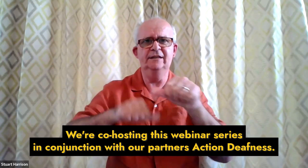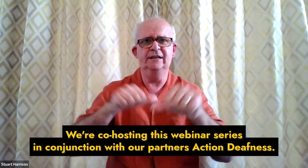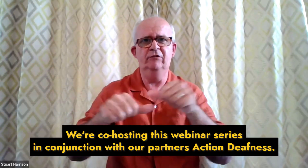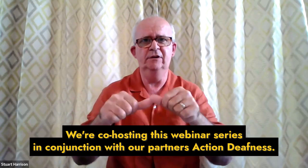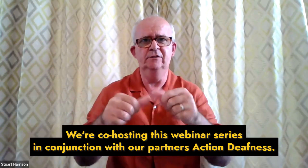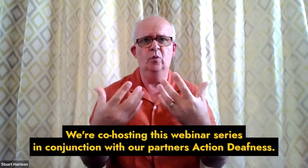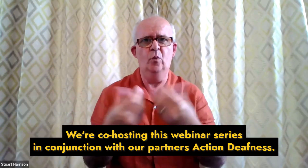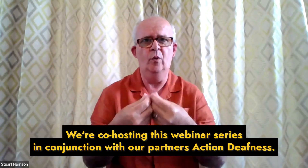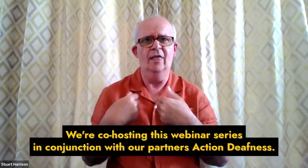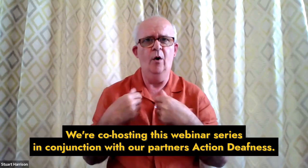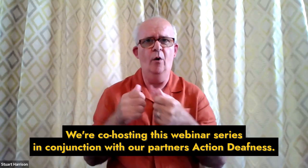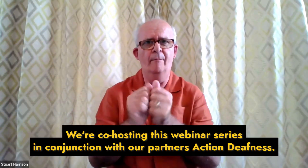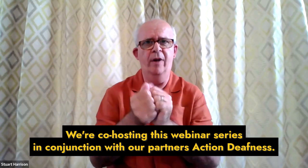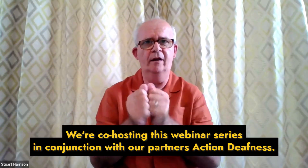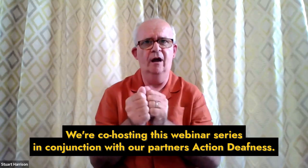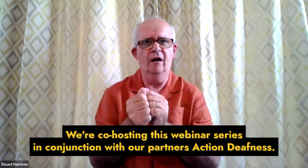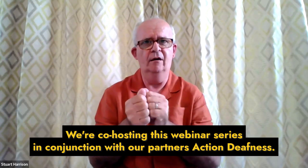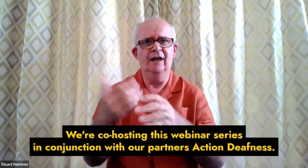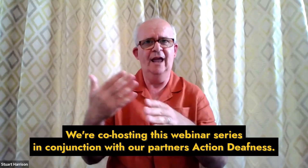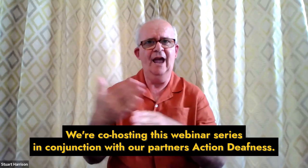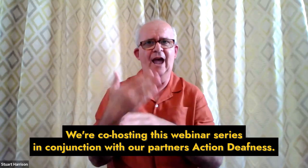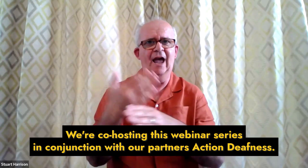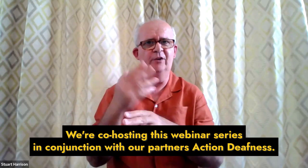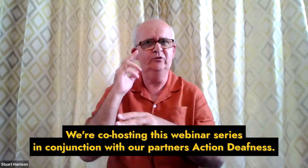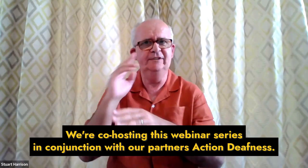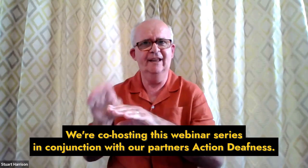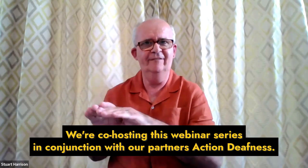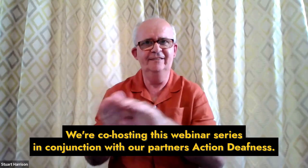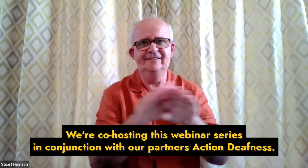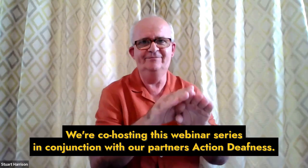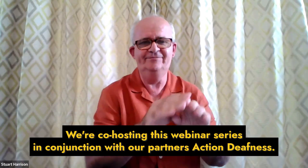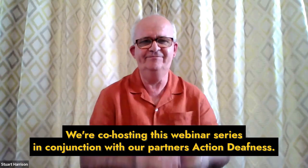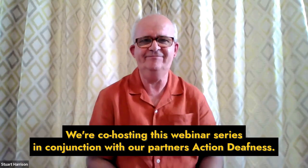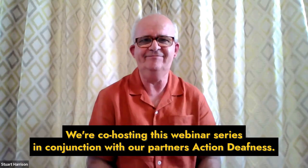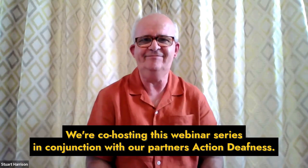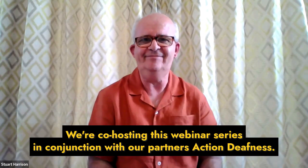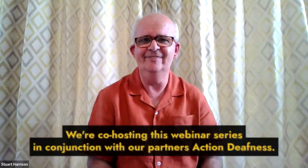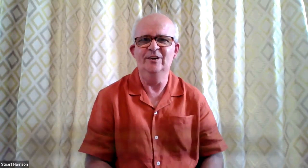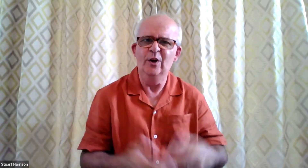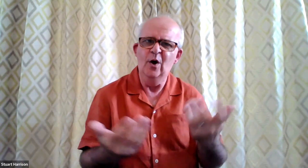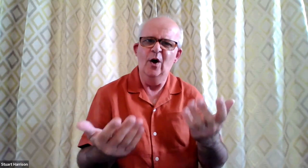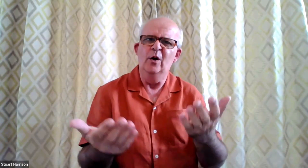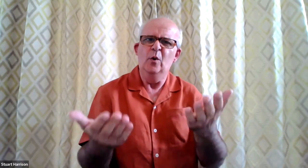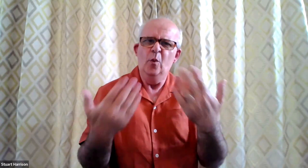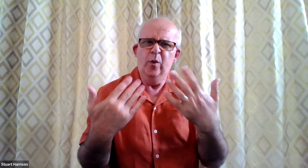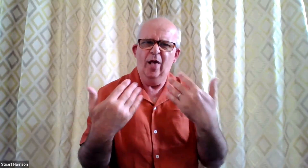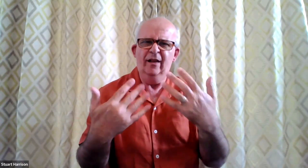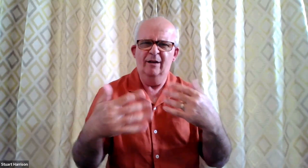We're co-hosting this webinar series in conjunction with our partners who are Action Deafness.